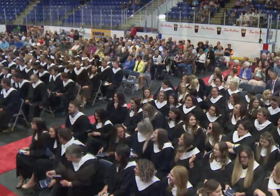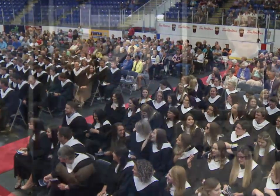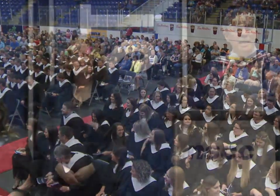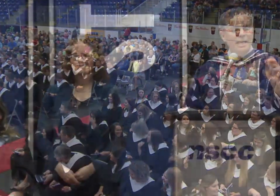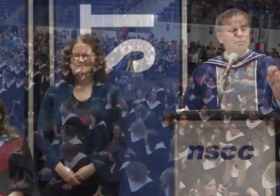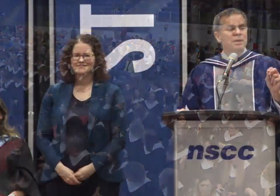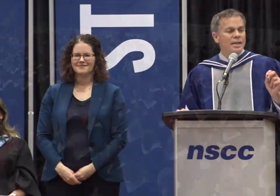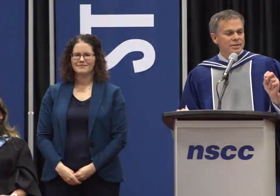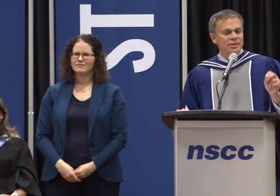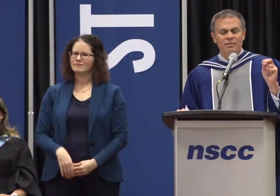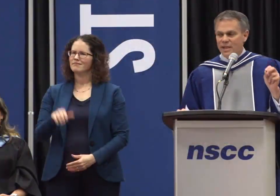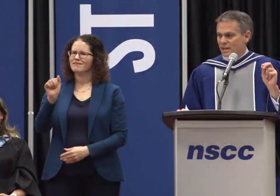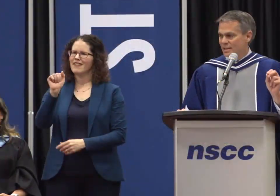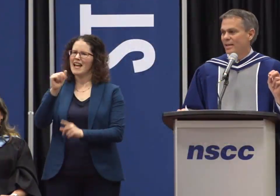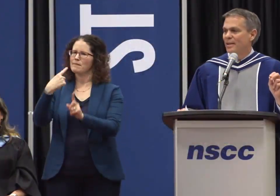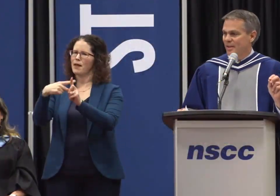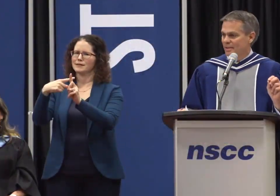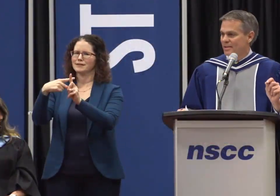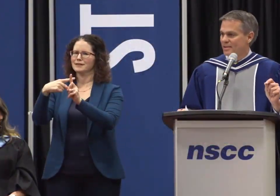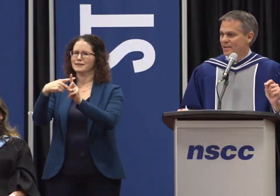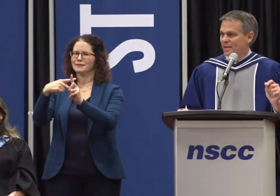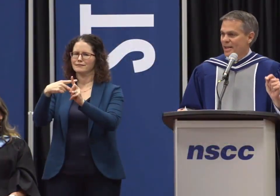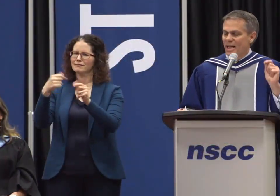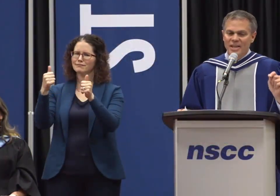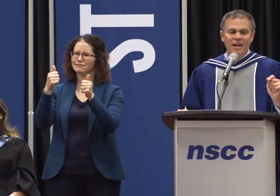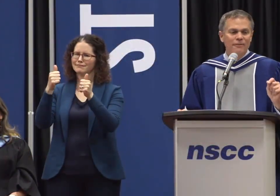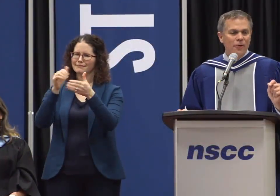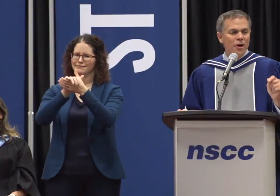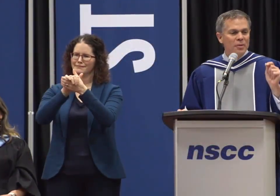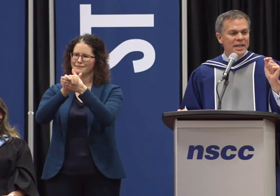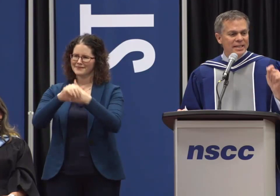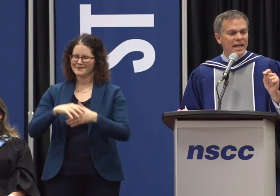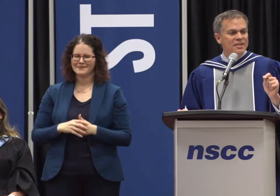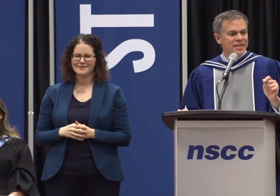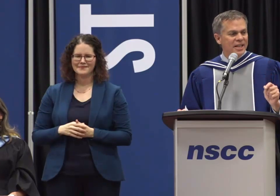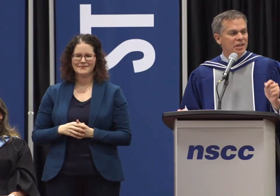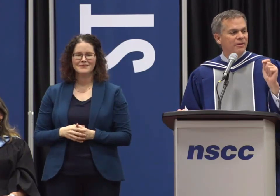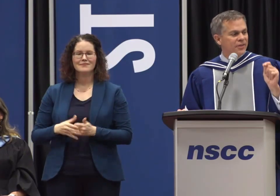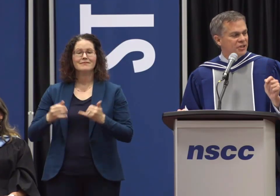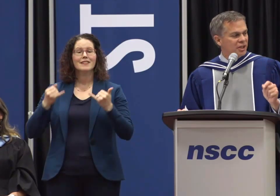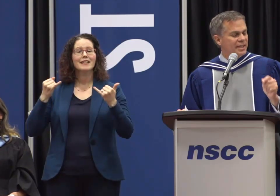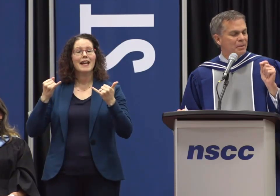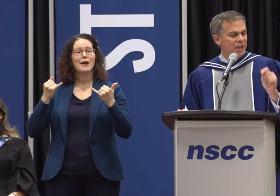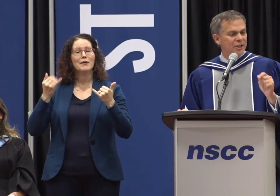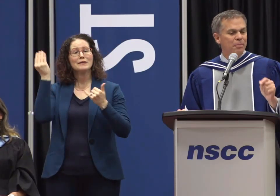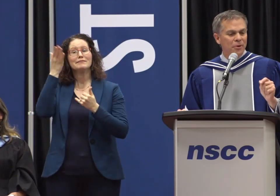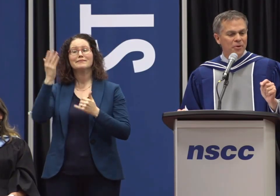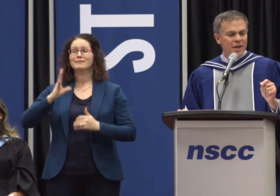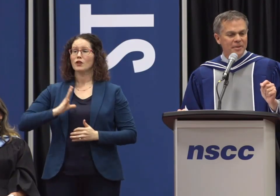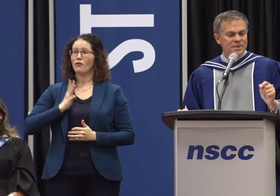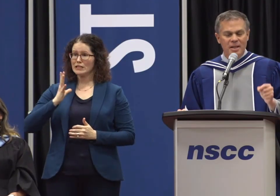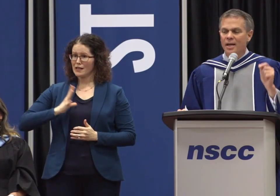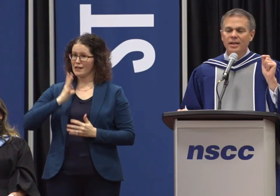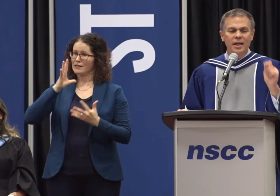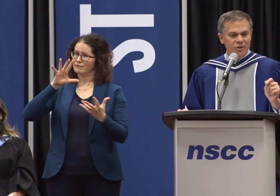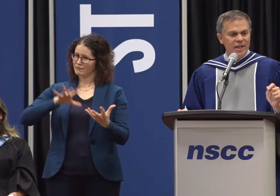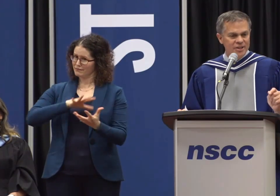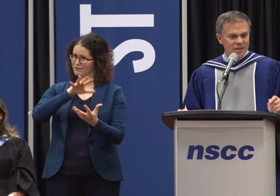You just got A+ on your final assignment. And therefore, we can now say you've officially completed your